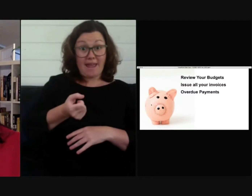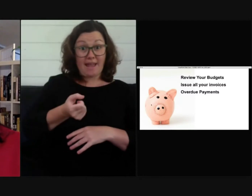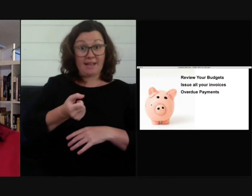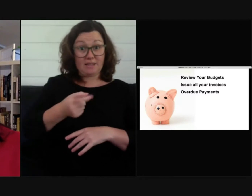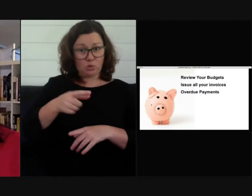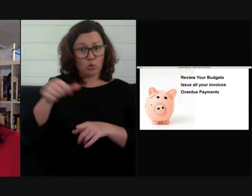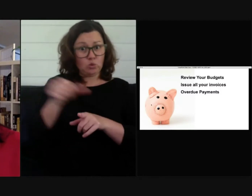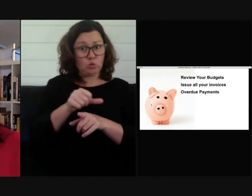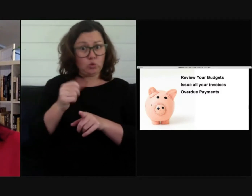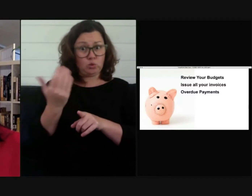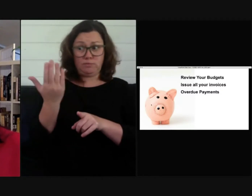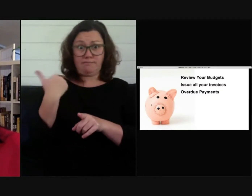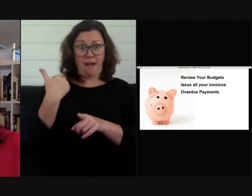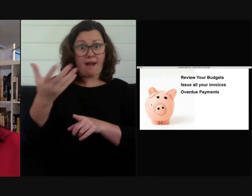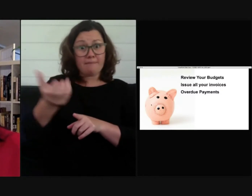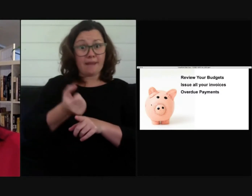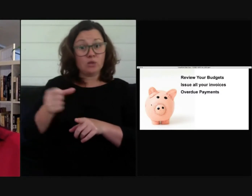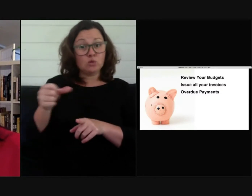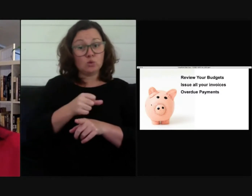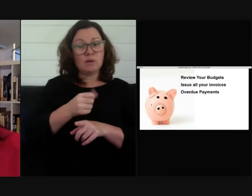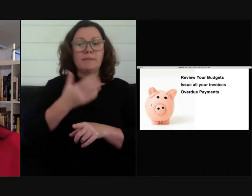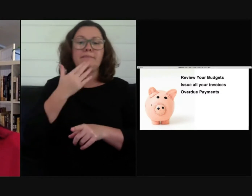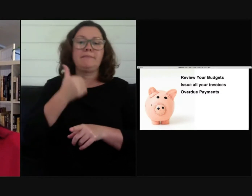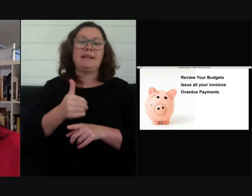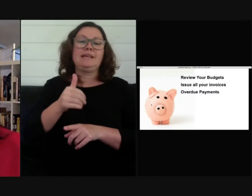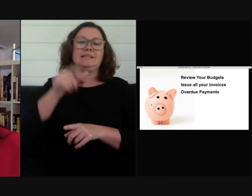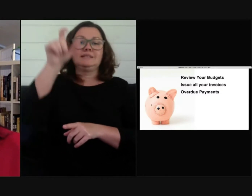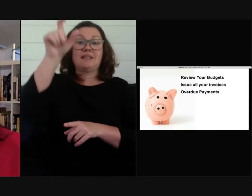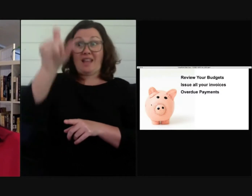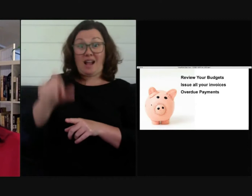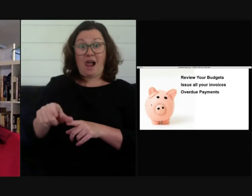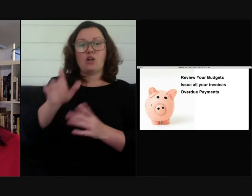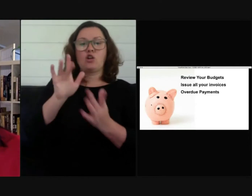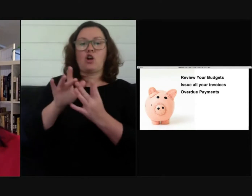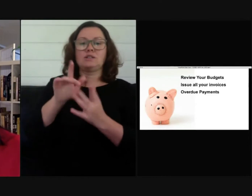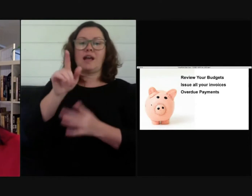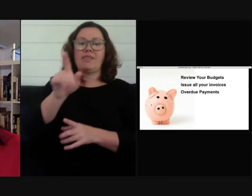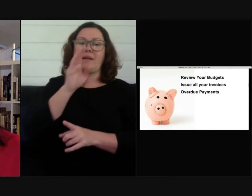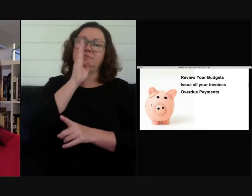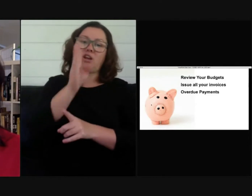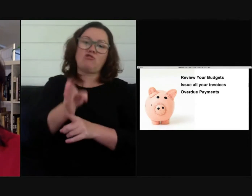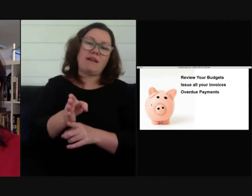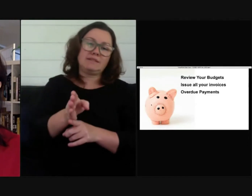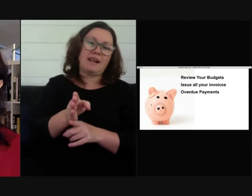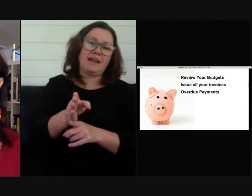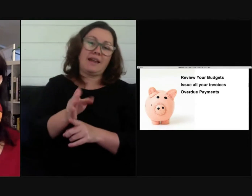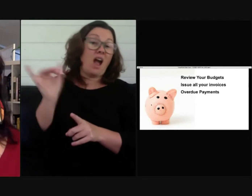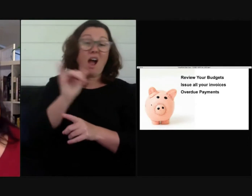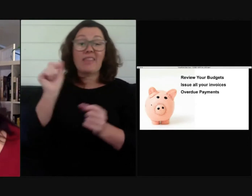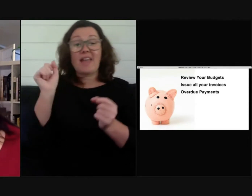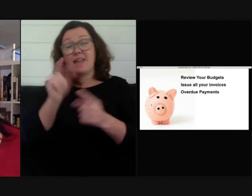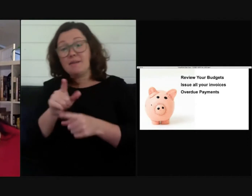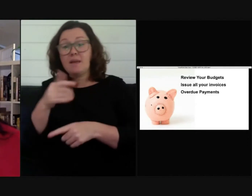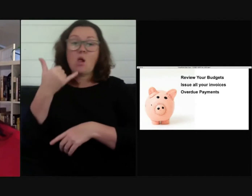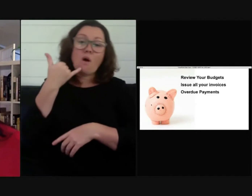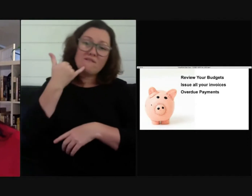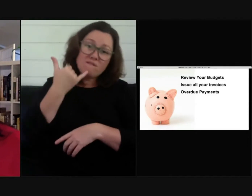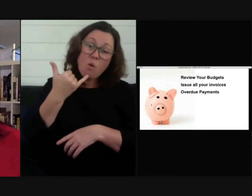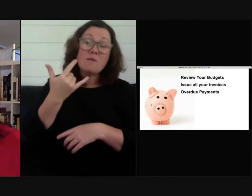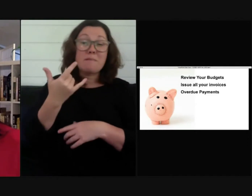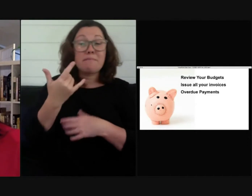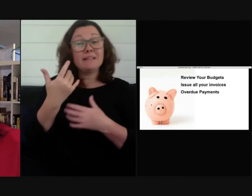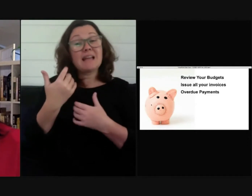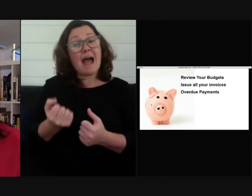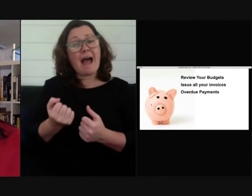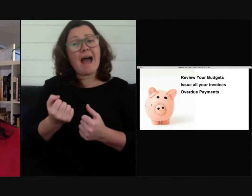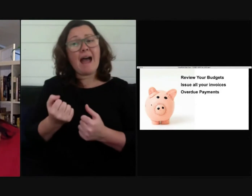directly, either via email or over the phone, just to have a friendly but firm conversation about what's actually happened to